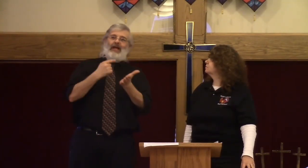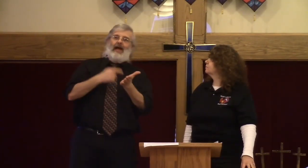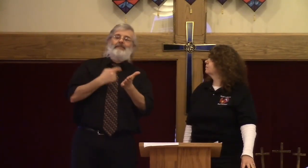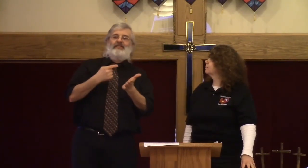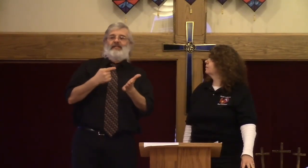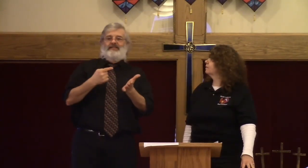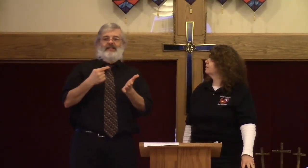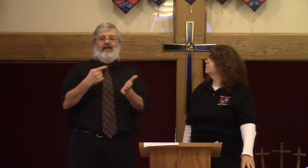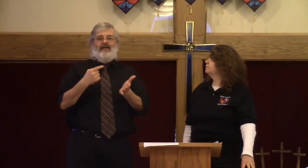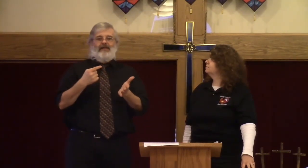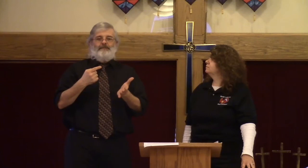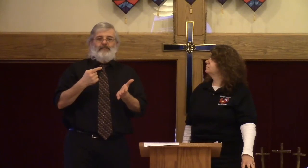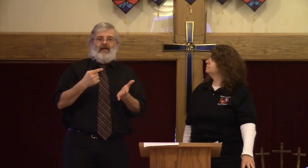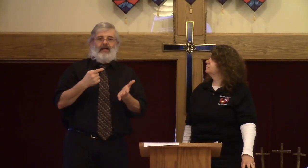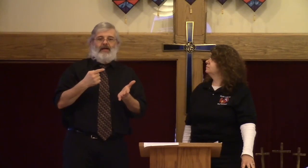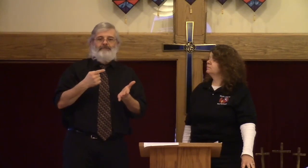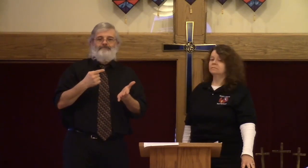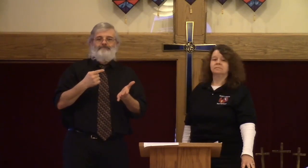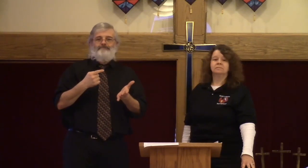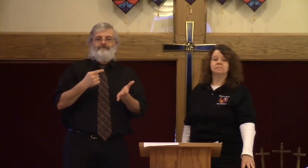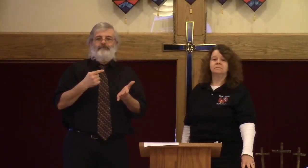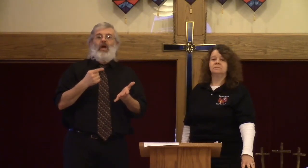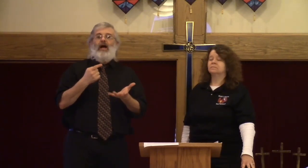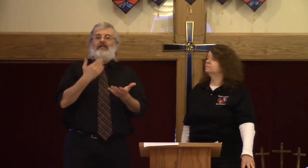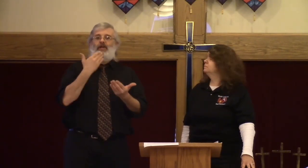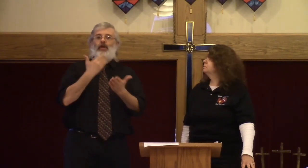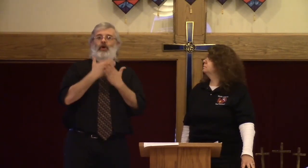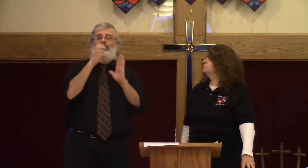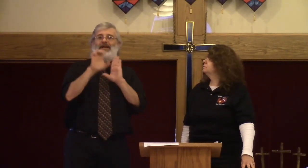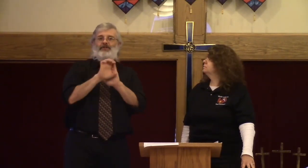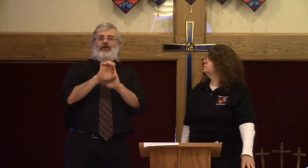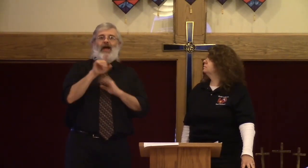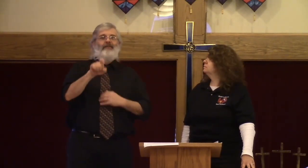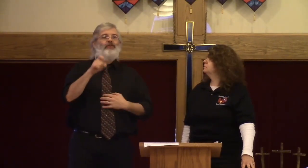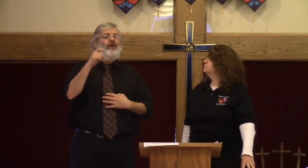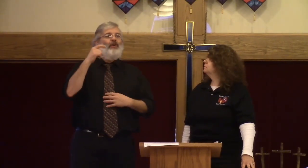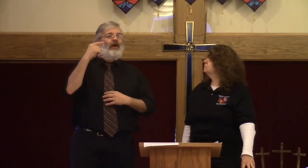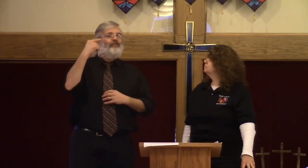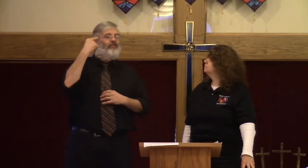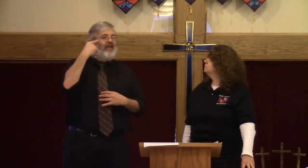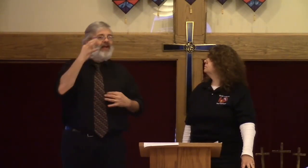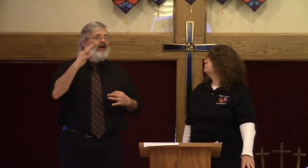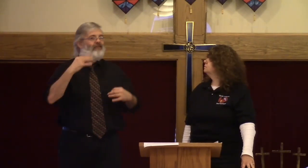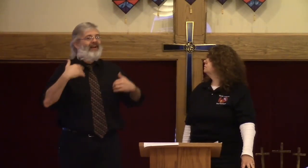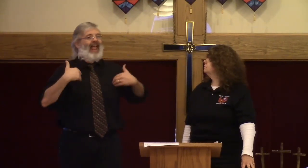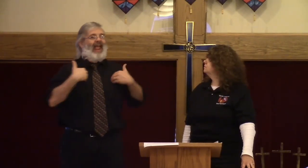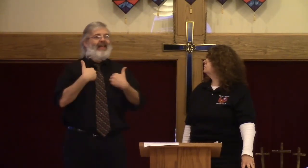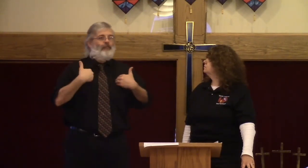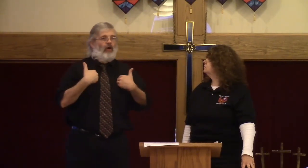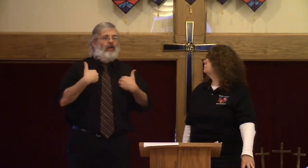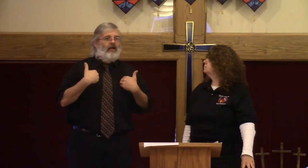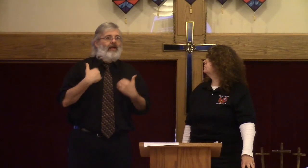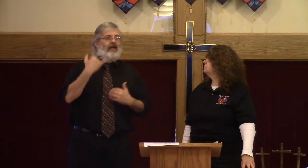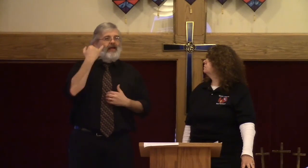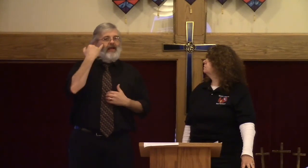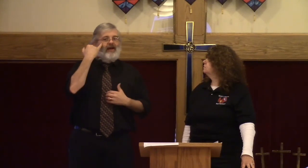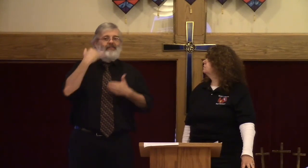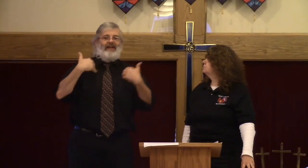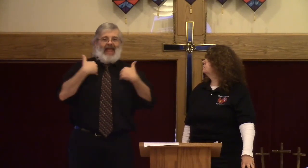sometimes it's to get a good picture, you have to think of an animal. If an